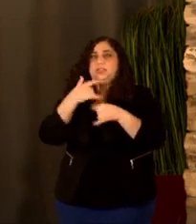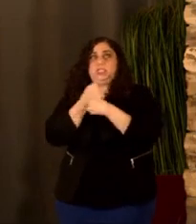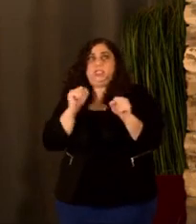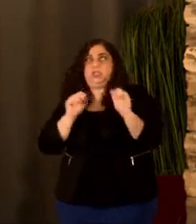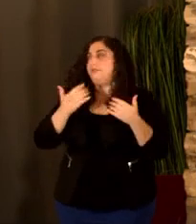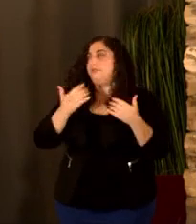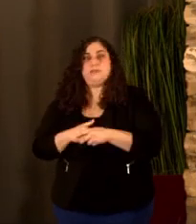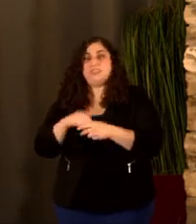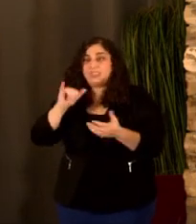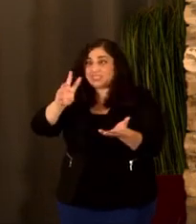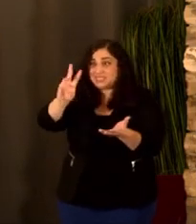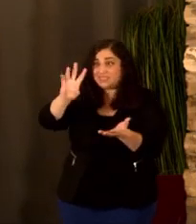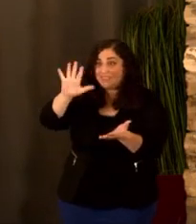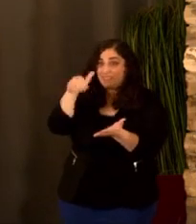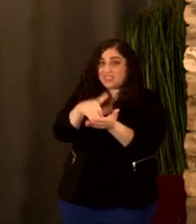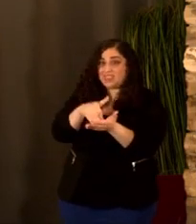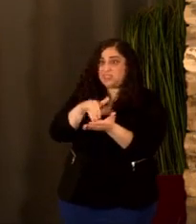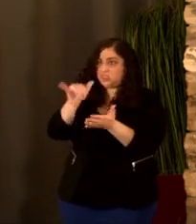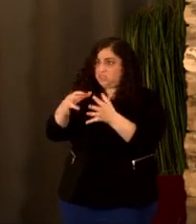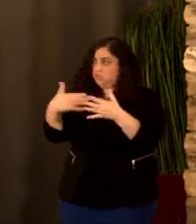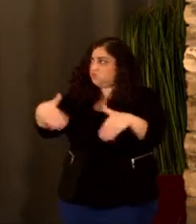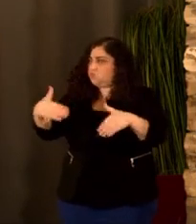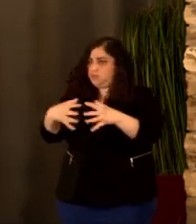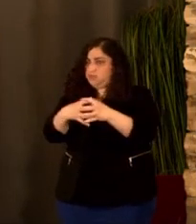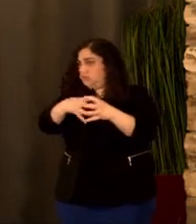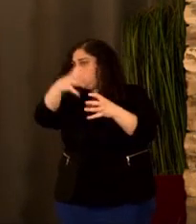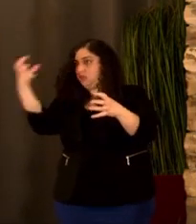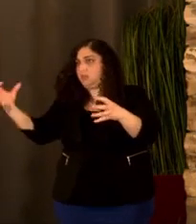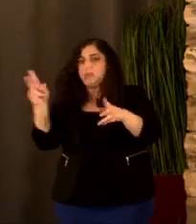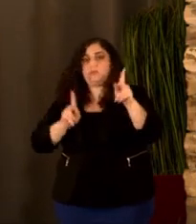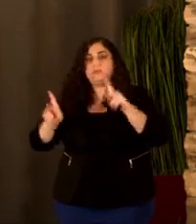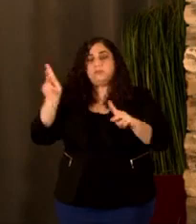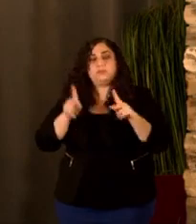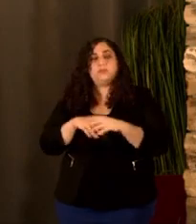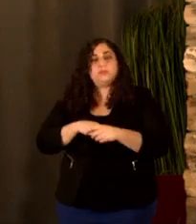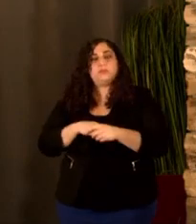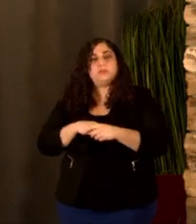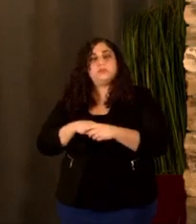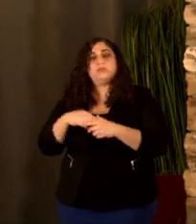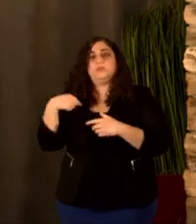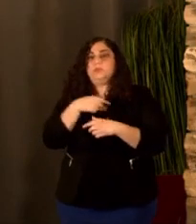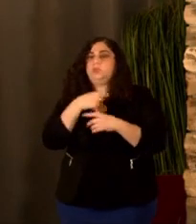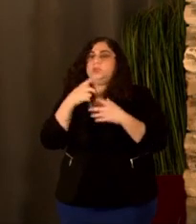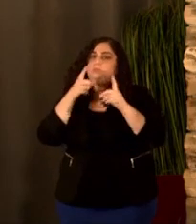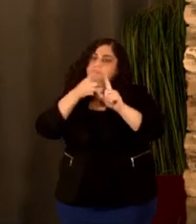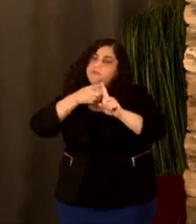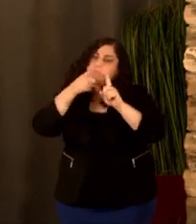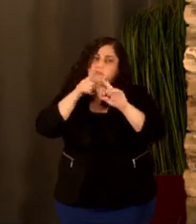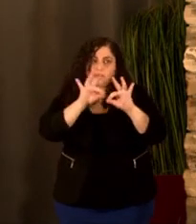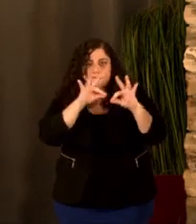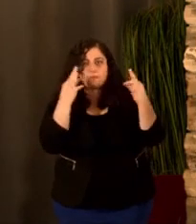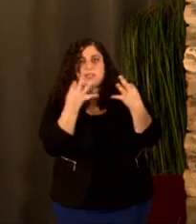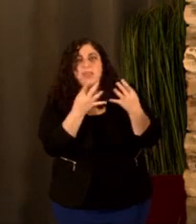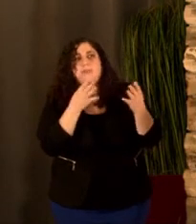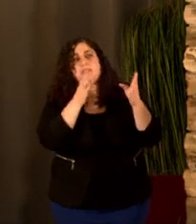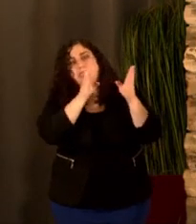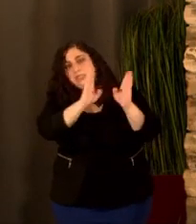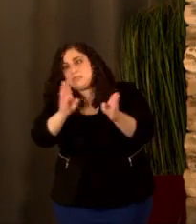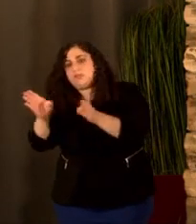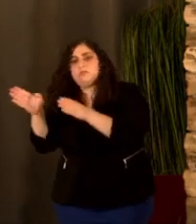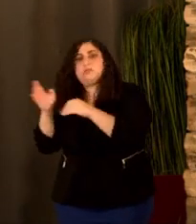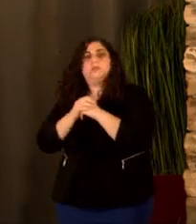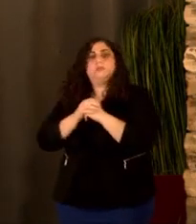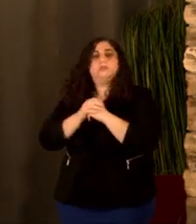insignificant. Placements, again, will be targeted to families as well as individuals, people on